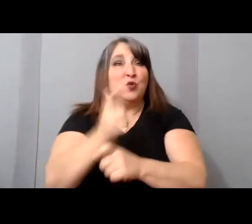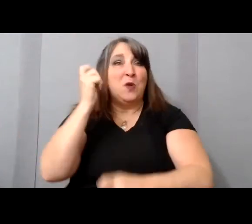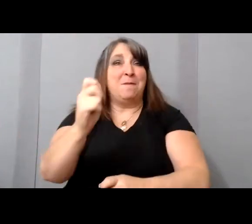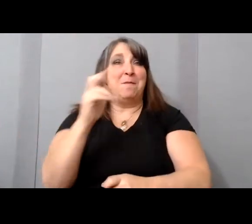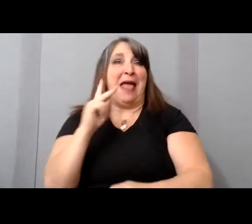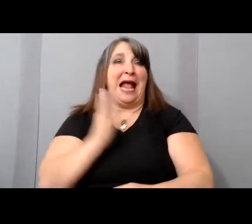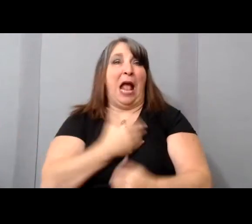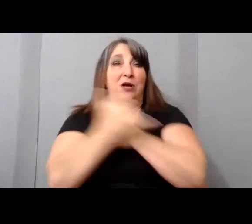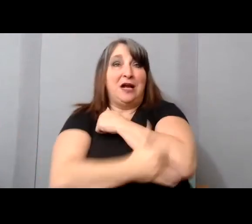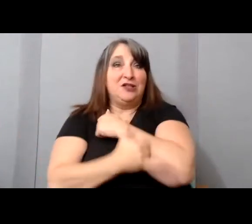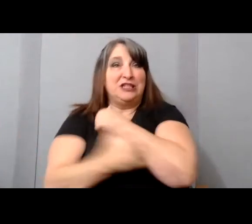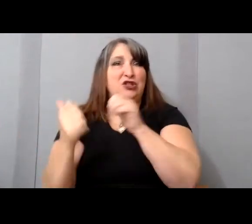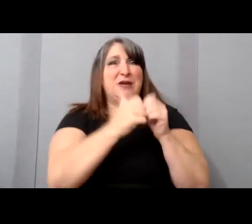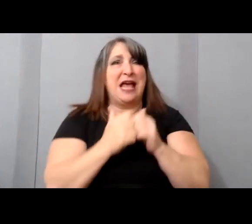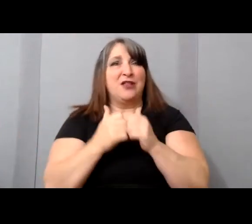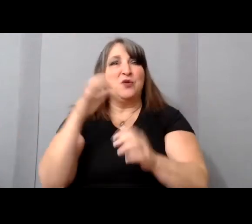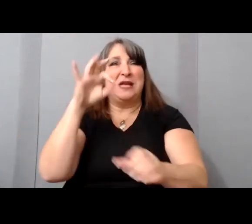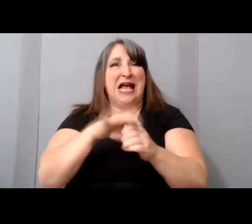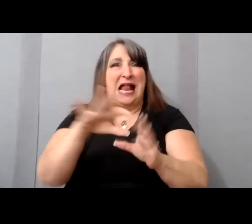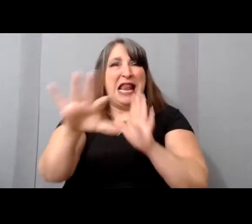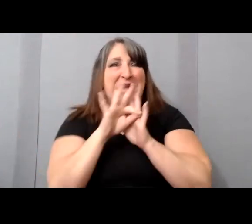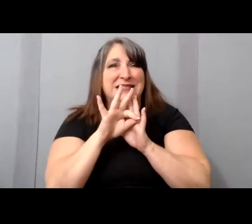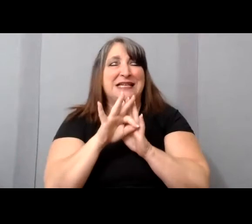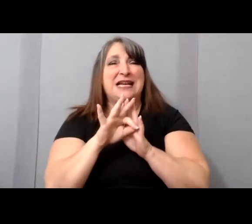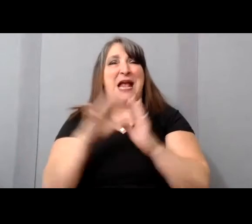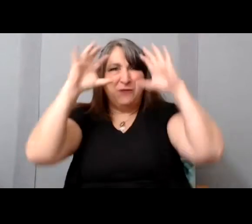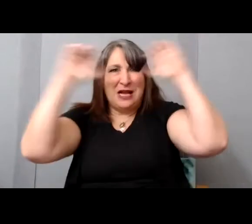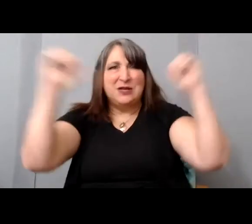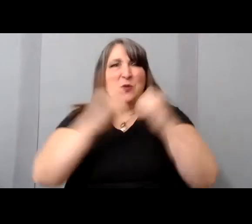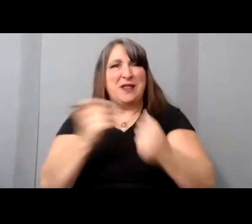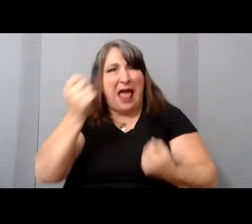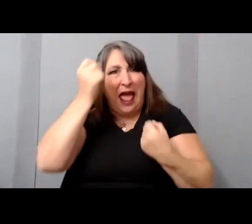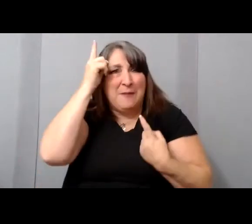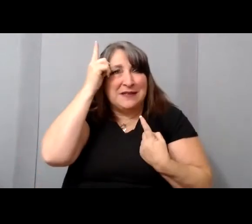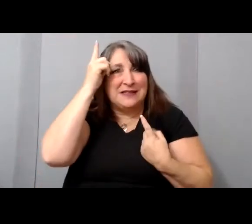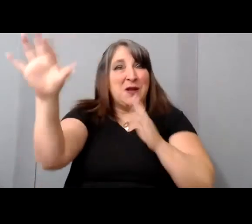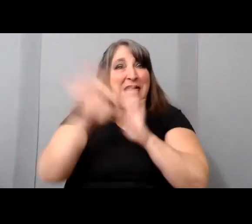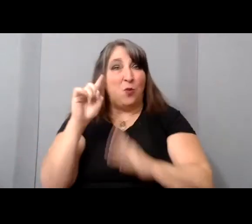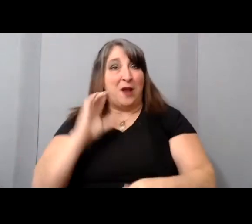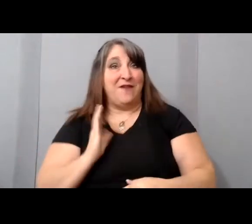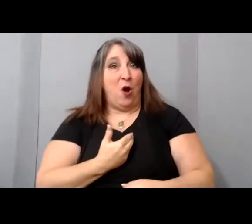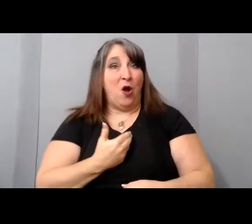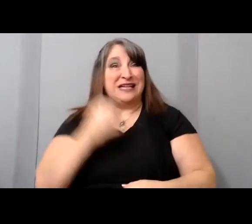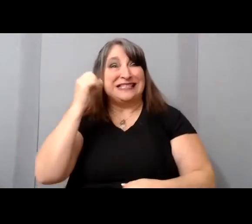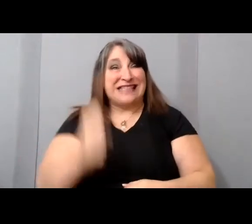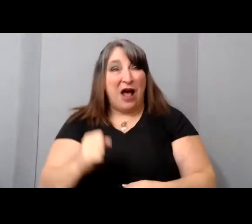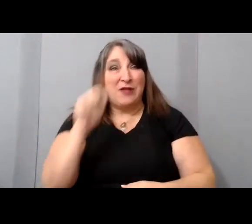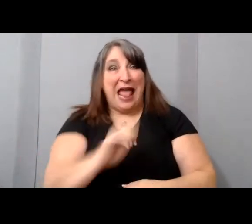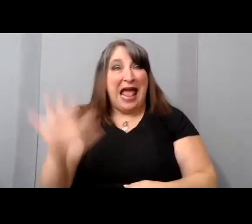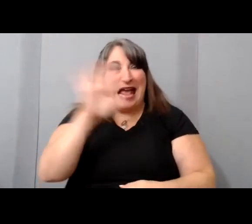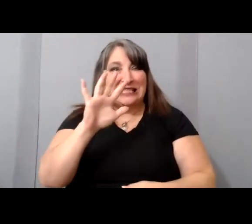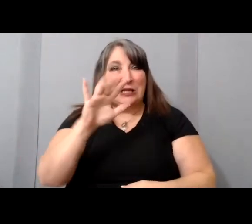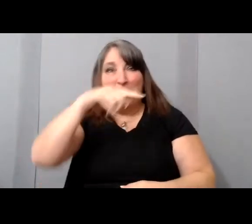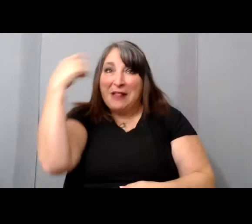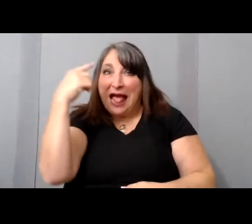a hand in electing a president with empathy. Together, we elected one of our own, the first ever South Asian, Black, and woman vice